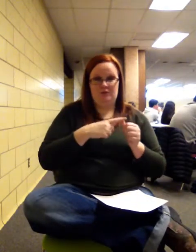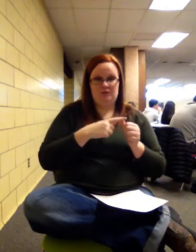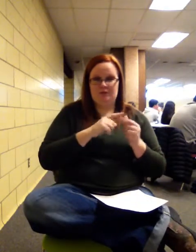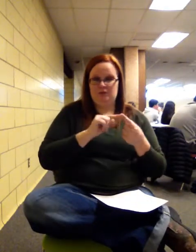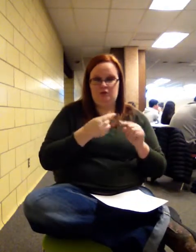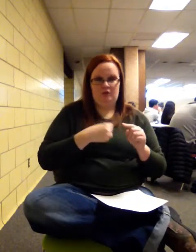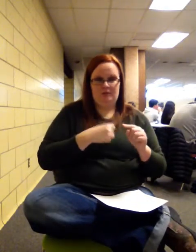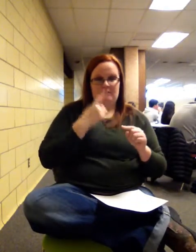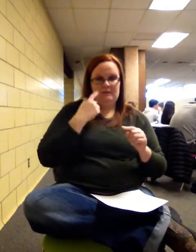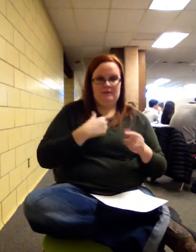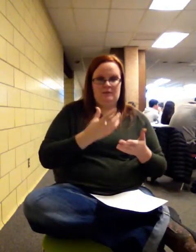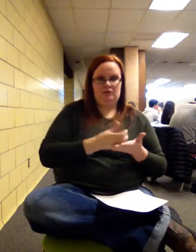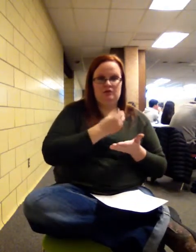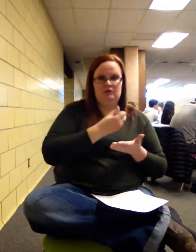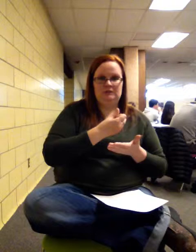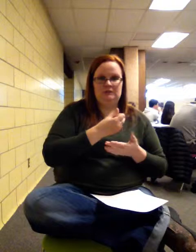10% and you guys were earning 8%.